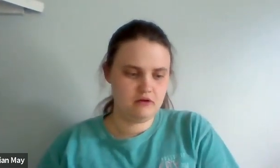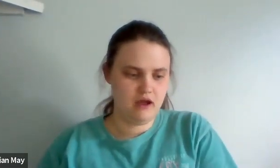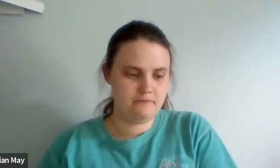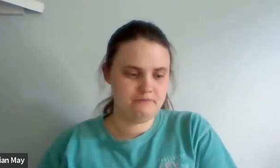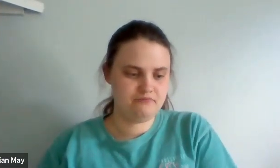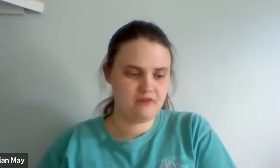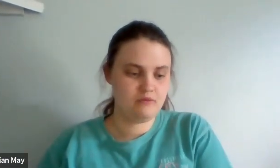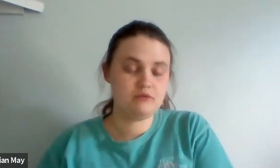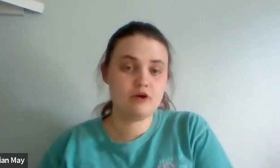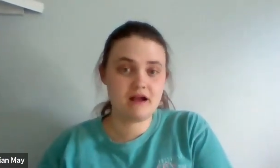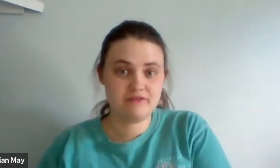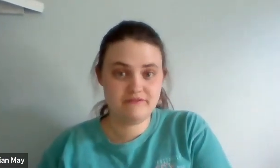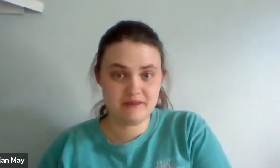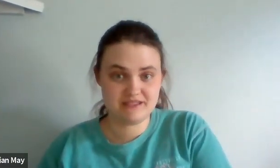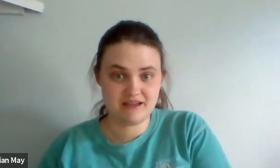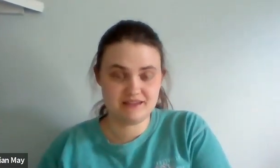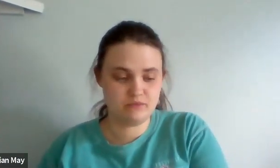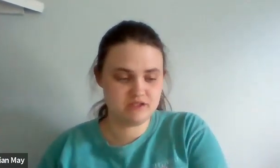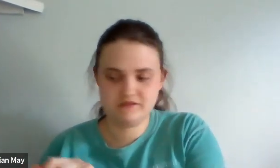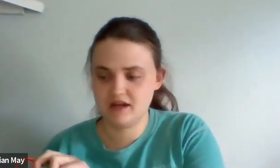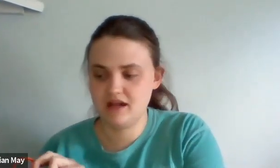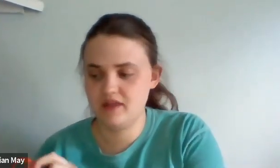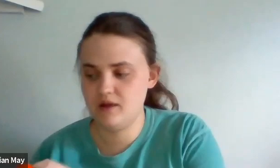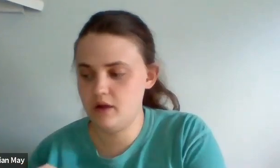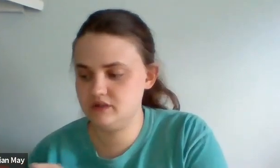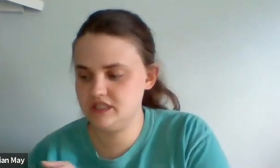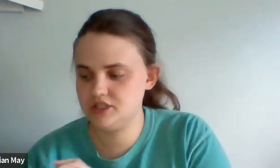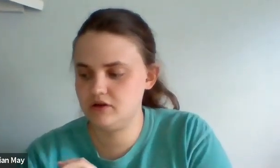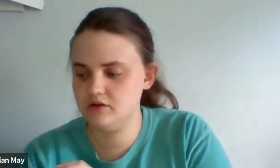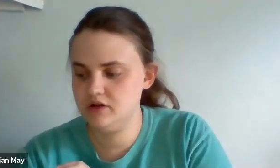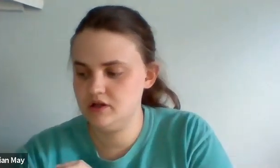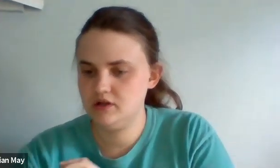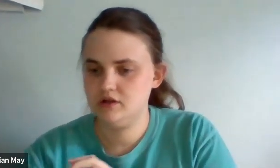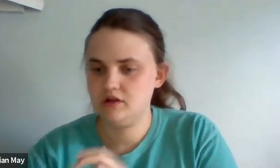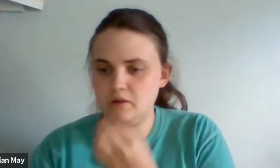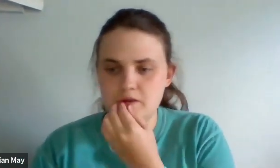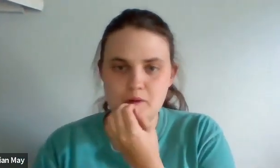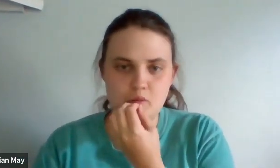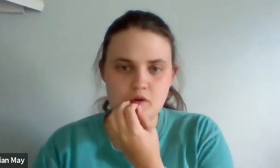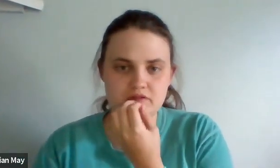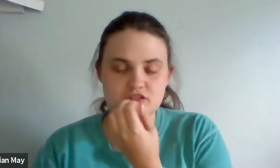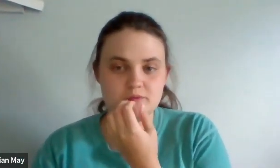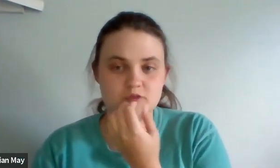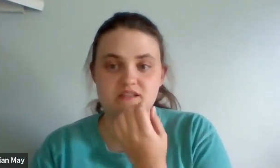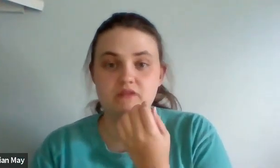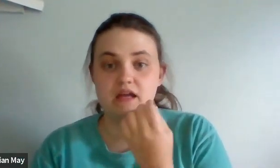Okay. We will go back on family signs, the ones we've done, and then I will teach y'all a little more of descriptors as of like